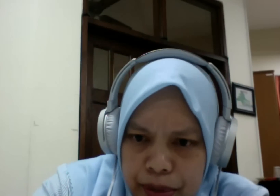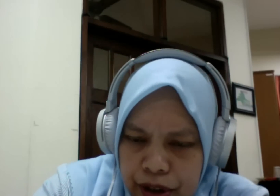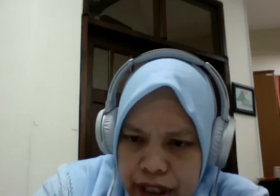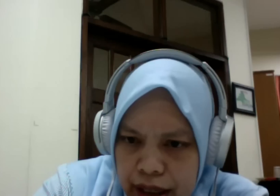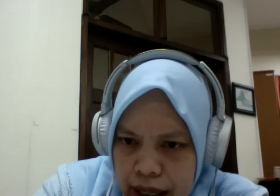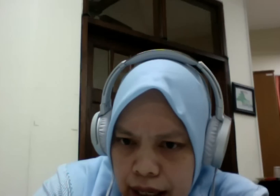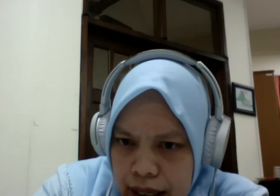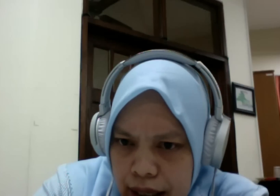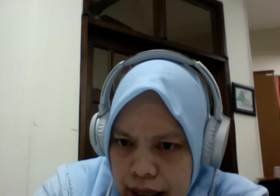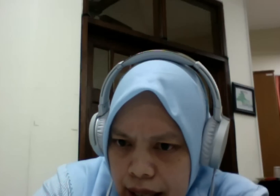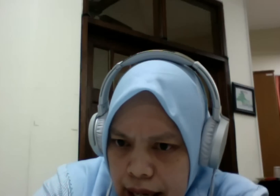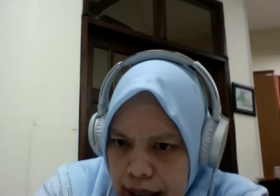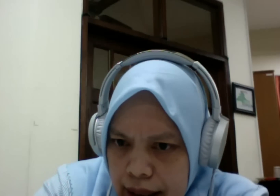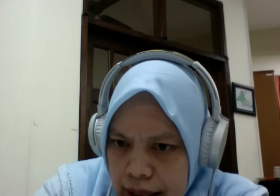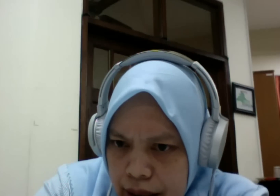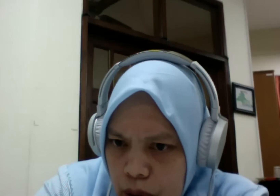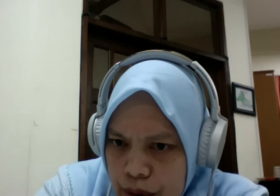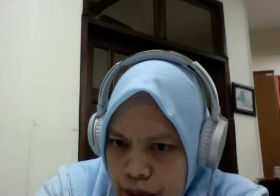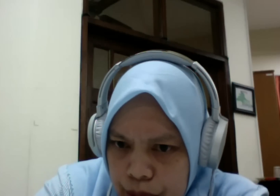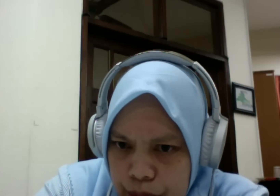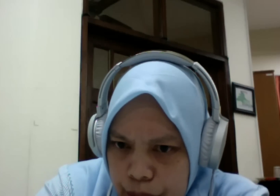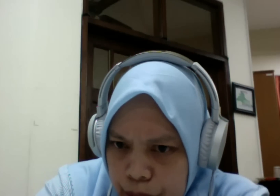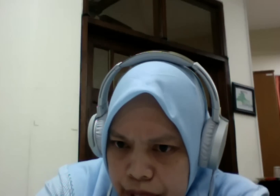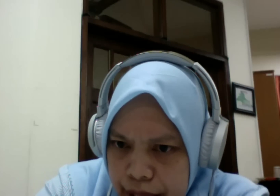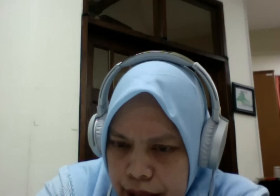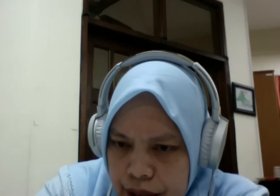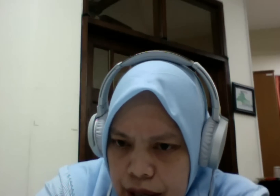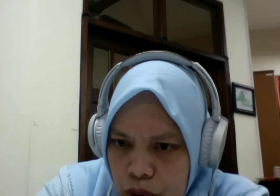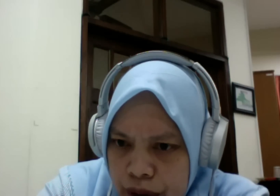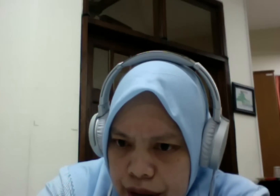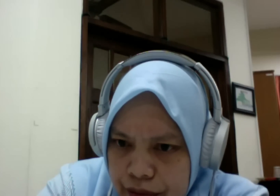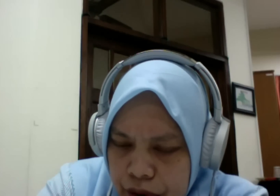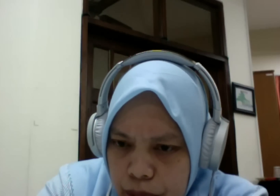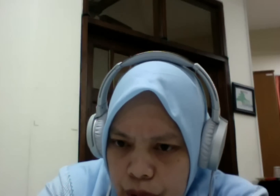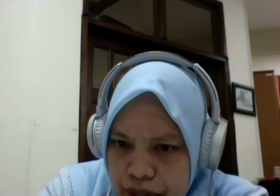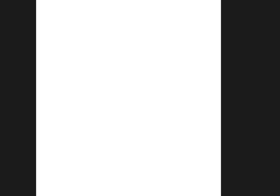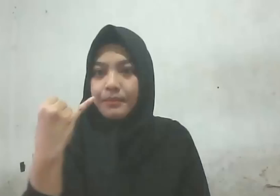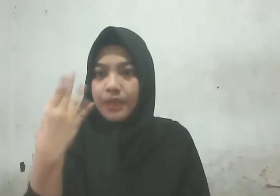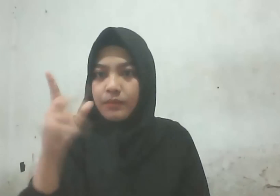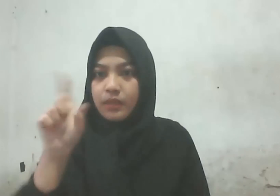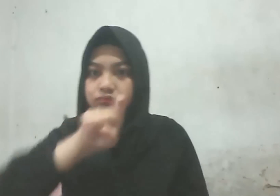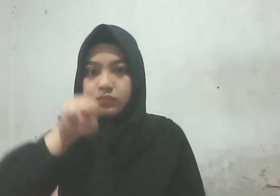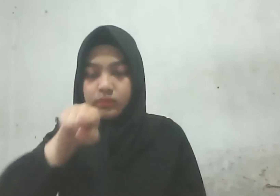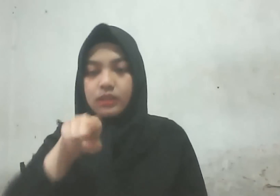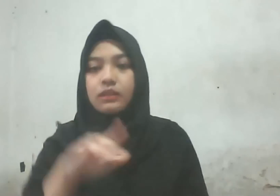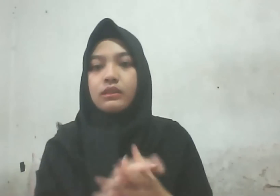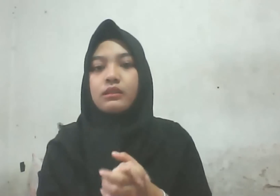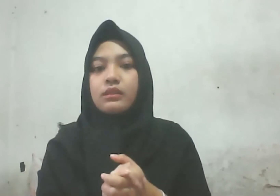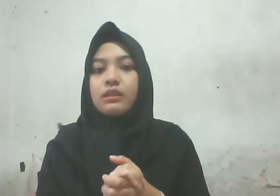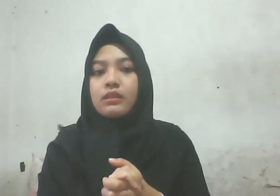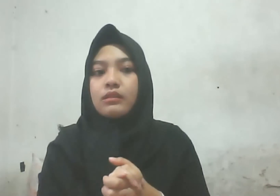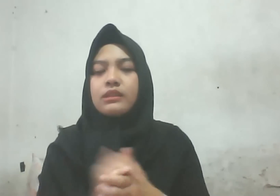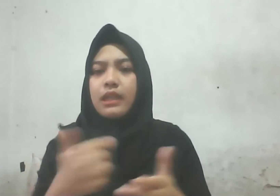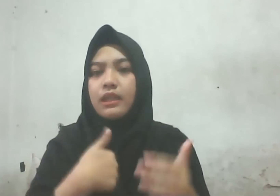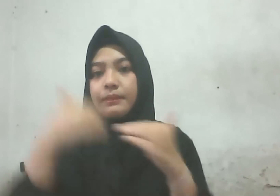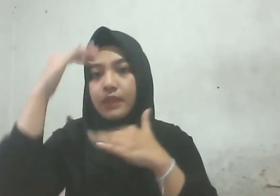But before that, I can also read some question from audience, and I hope